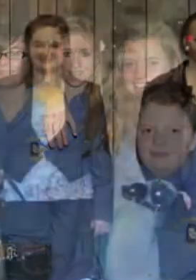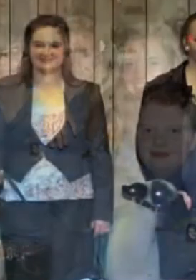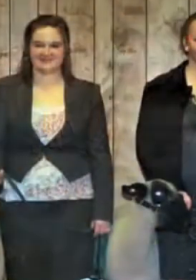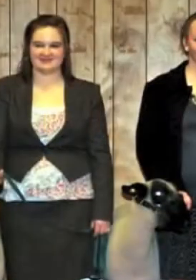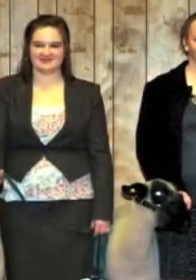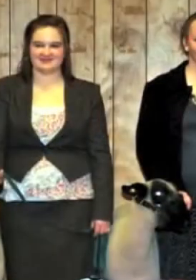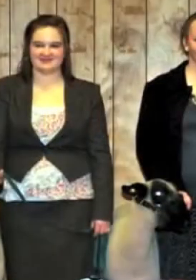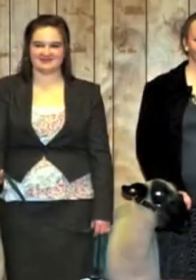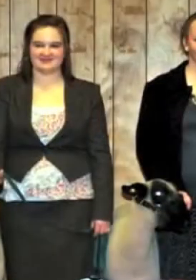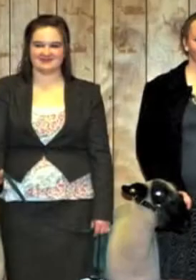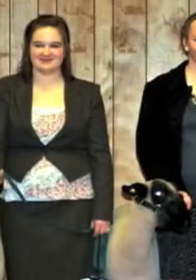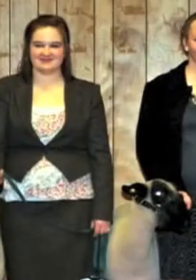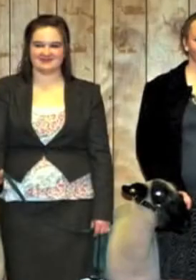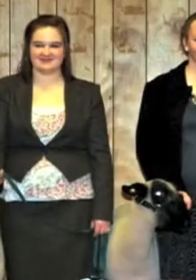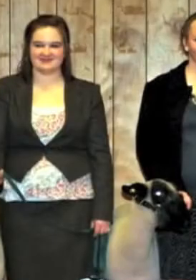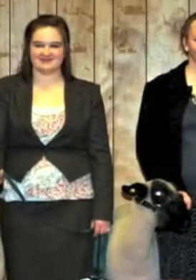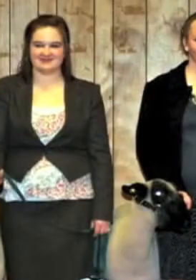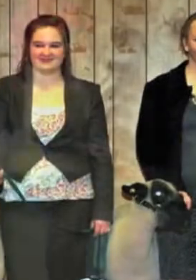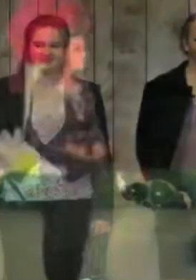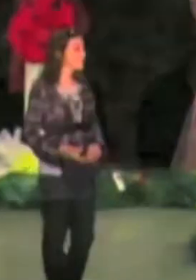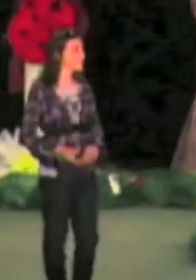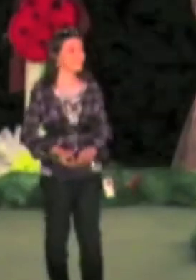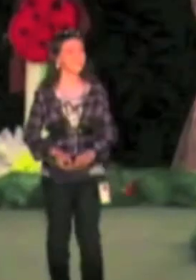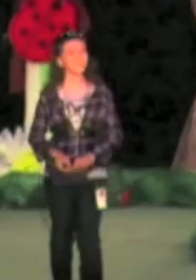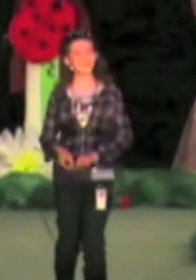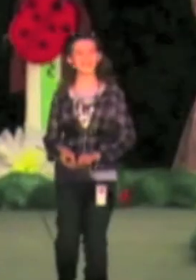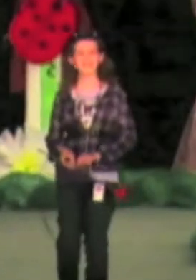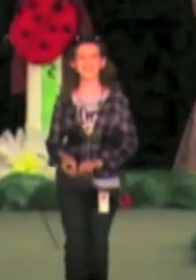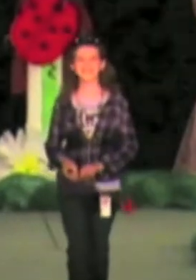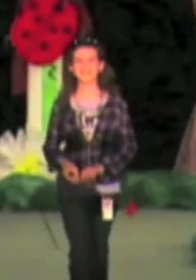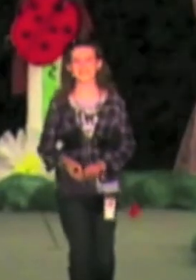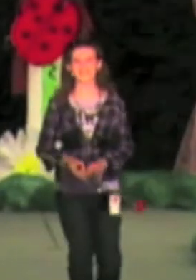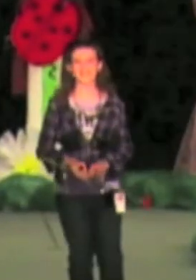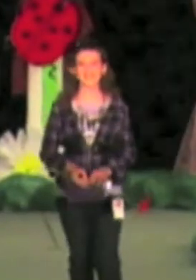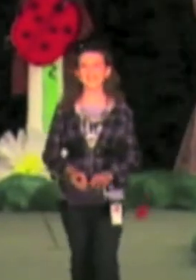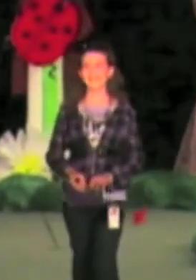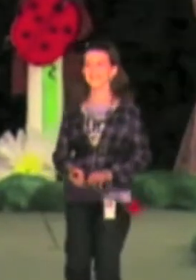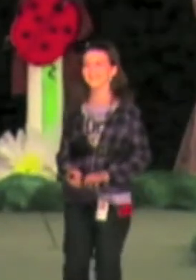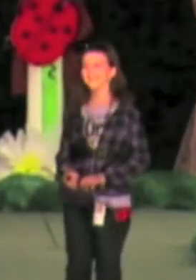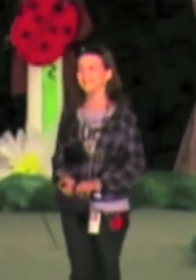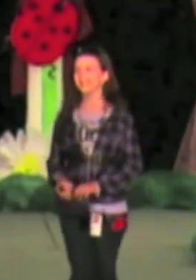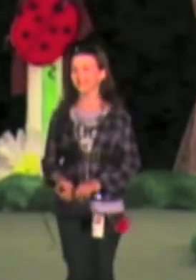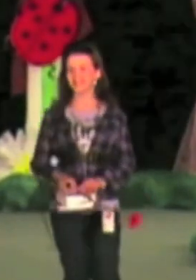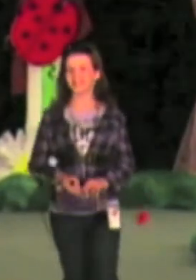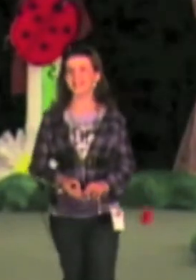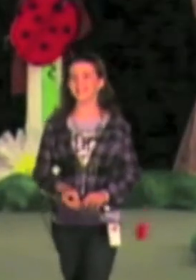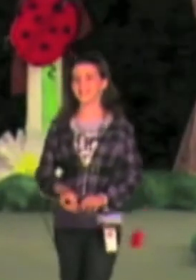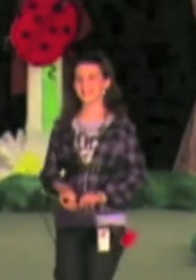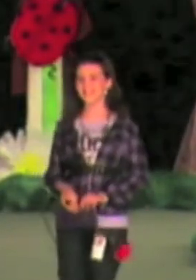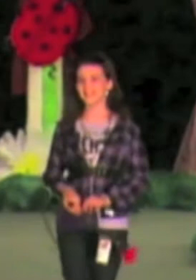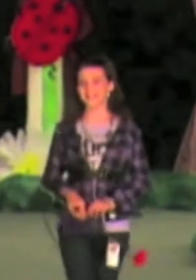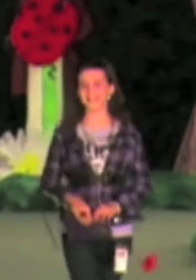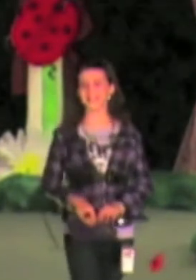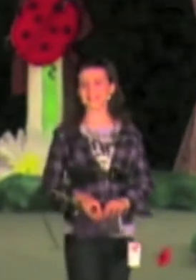and it's waiting in his arms, 'cause he knows what you're feeling.